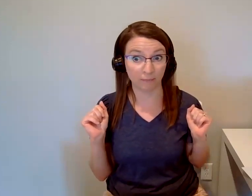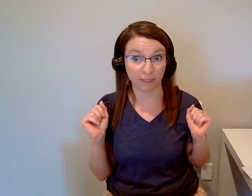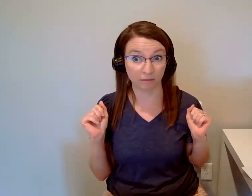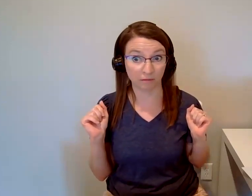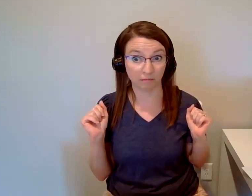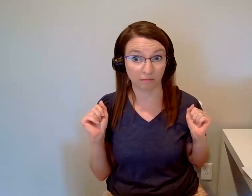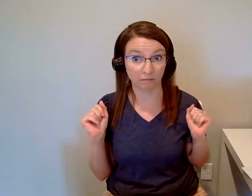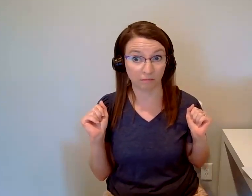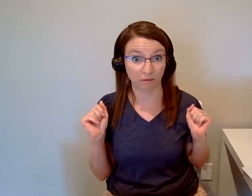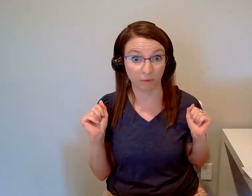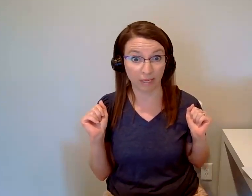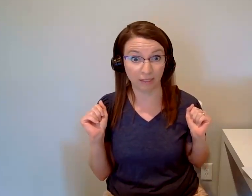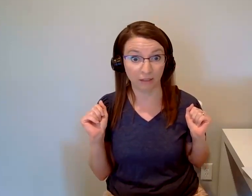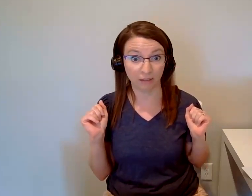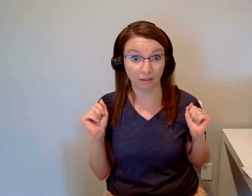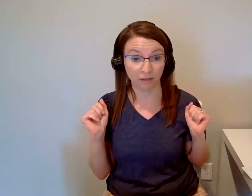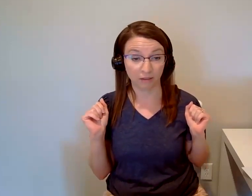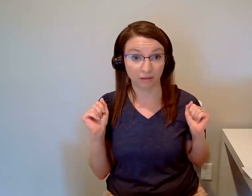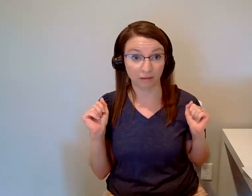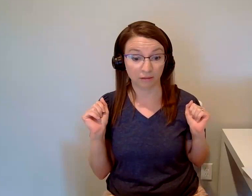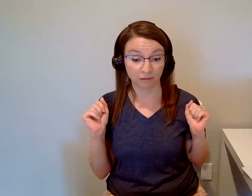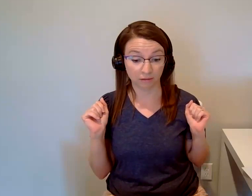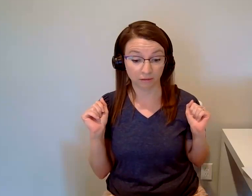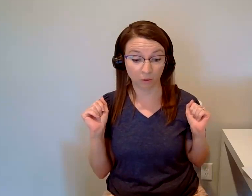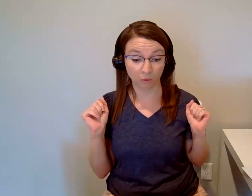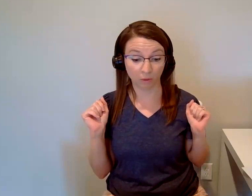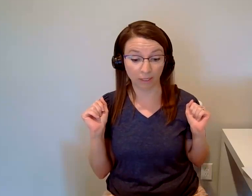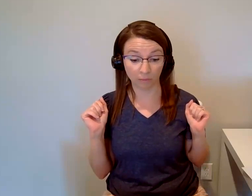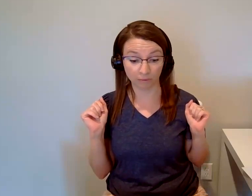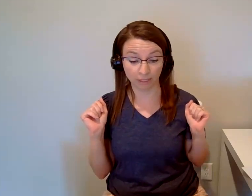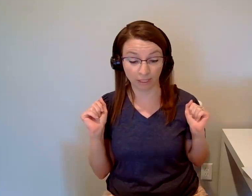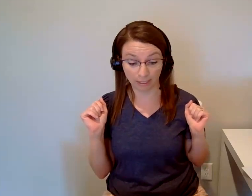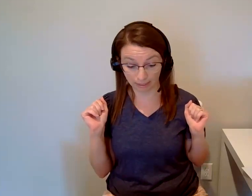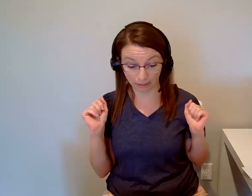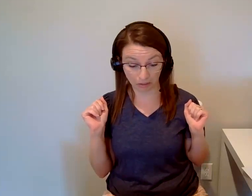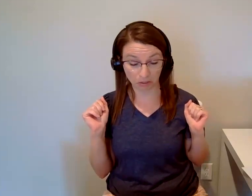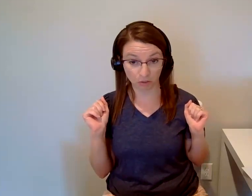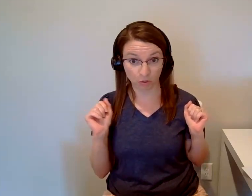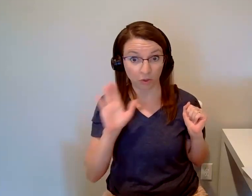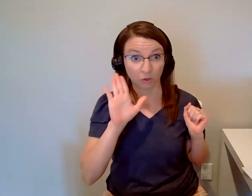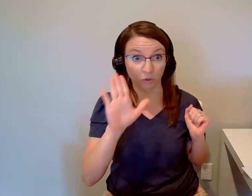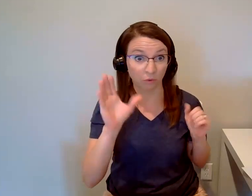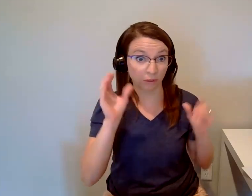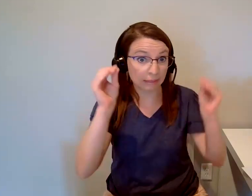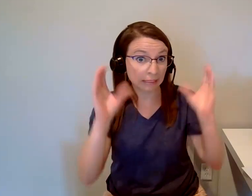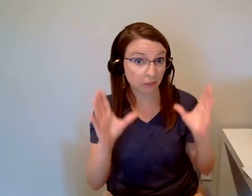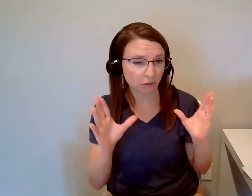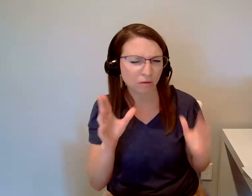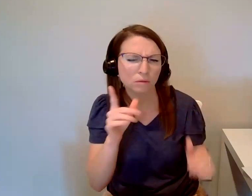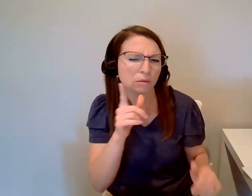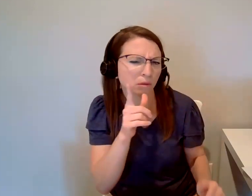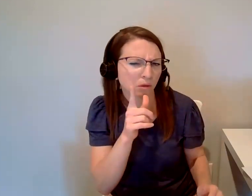eyebrows. Okay. So I will sign your teacher.